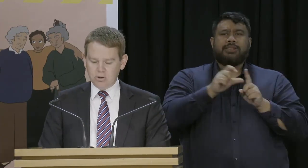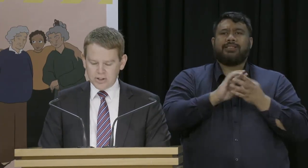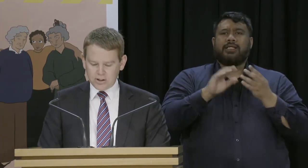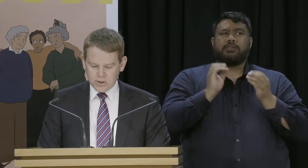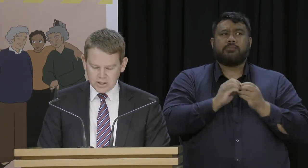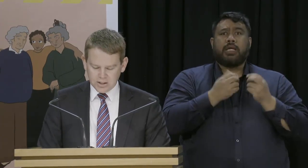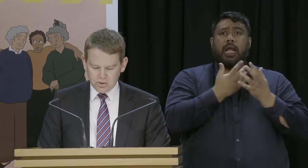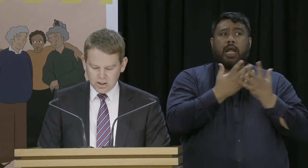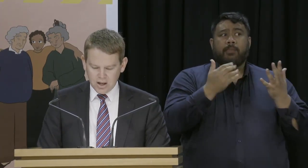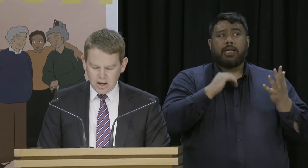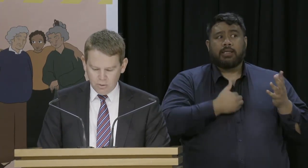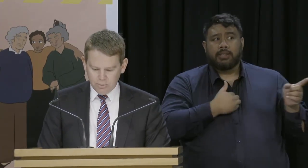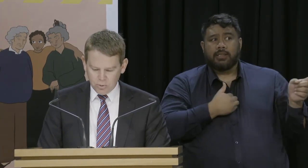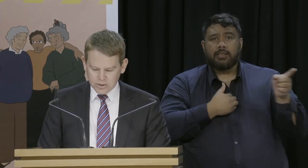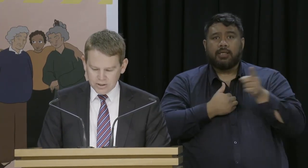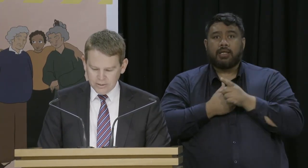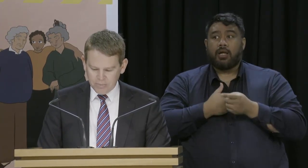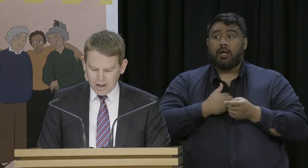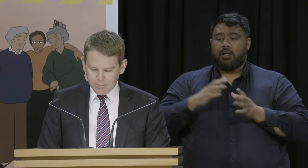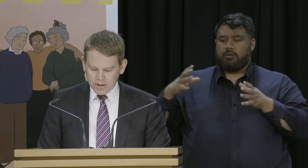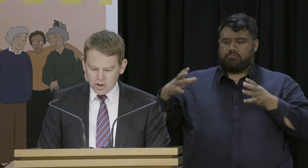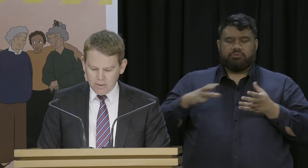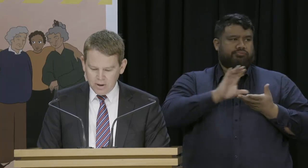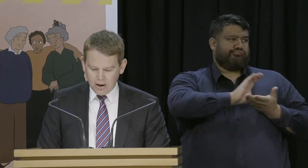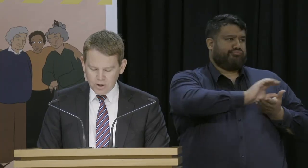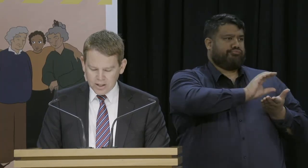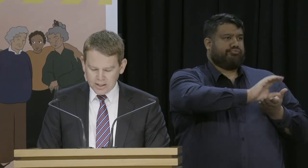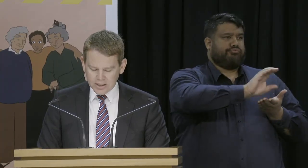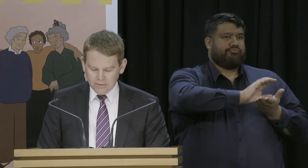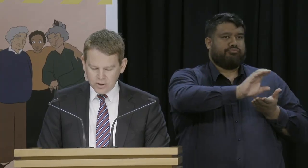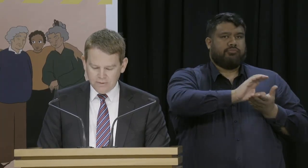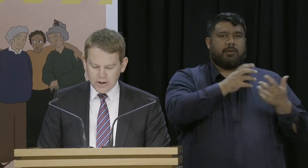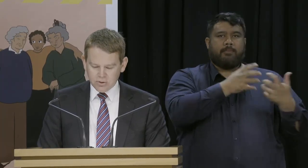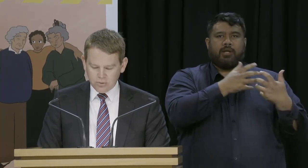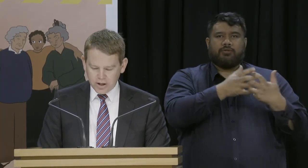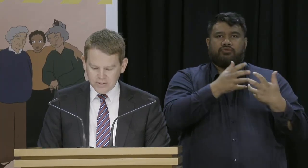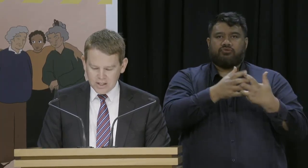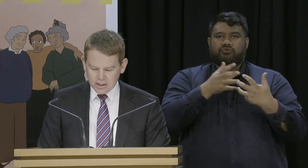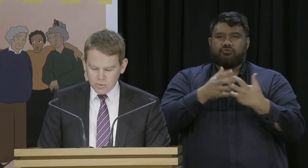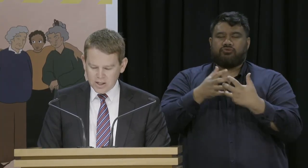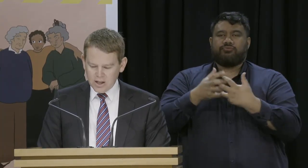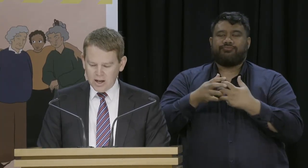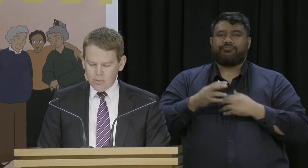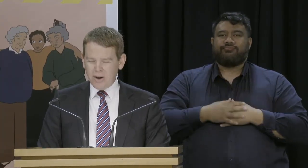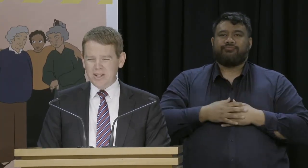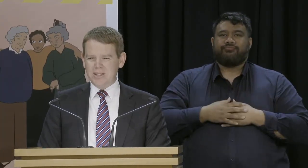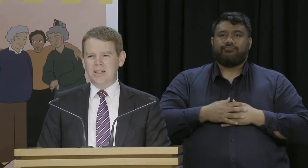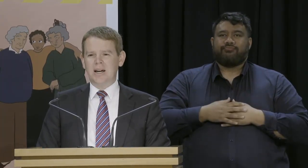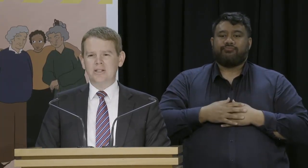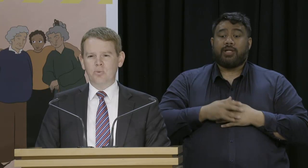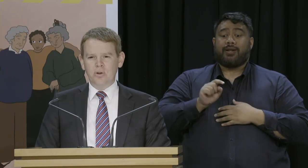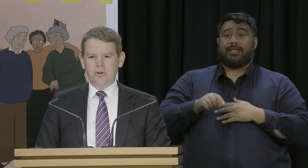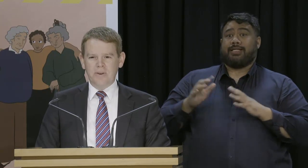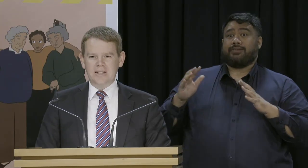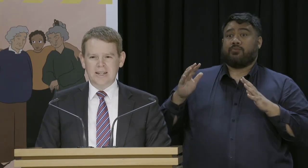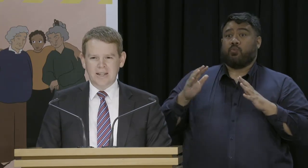supply across our 20 district health boards. By the time our weekly delivery of Pfizer arrives next week, we'll have less than a